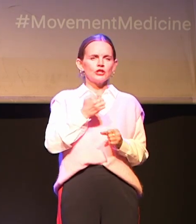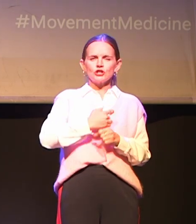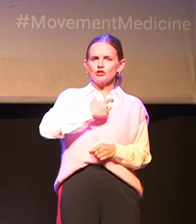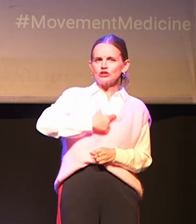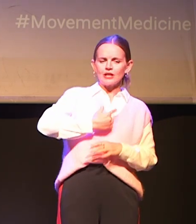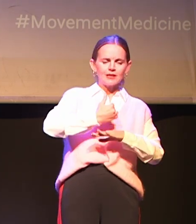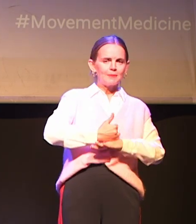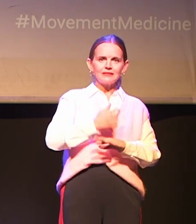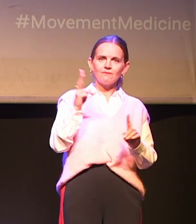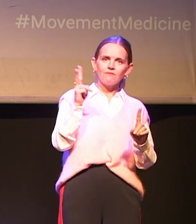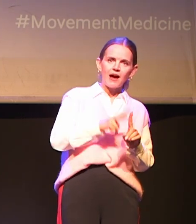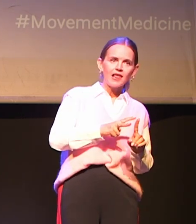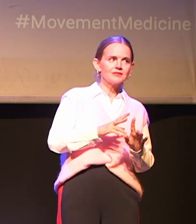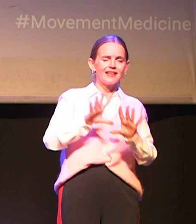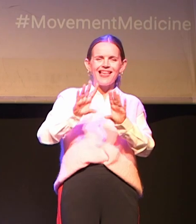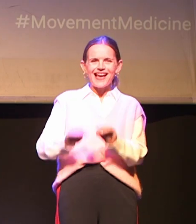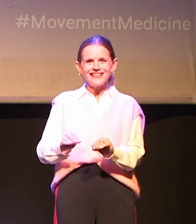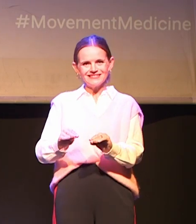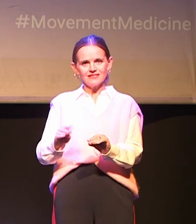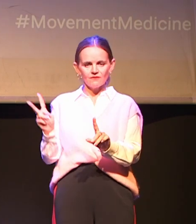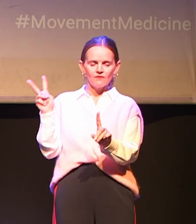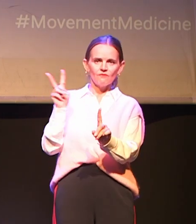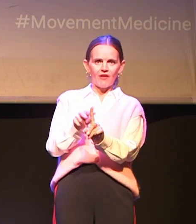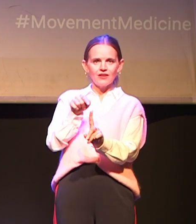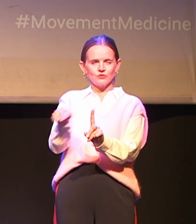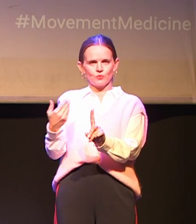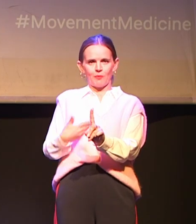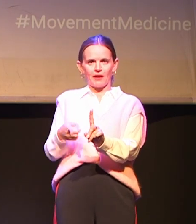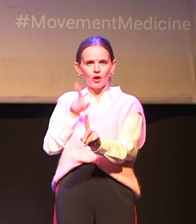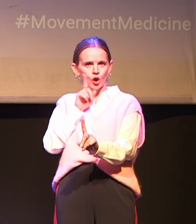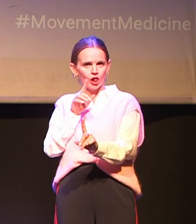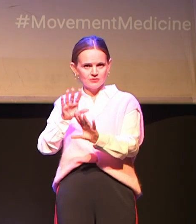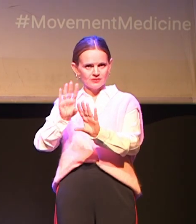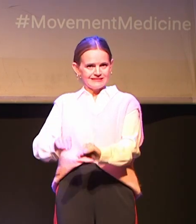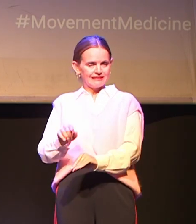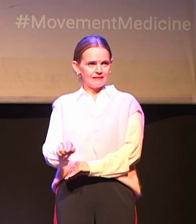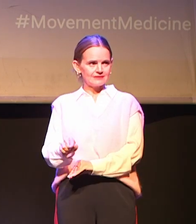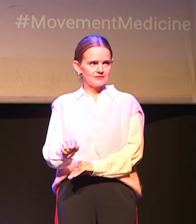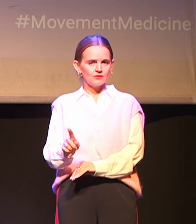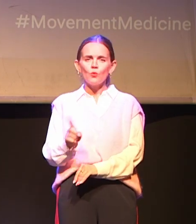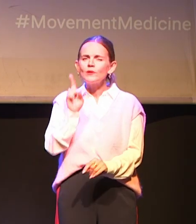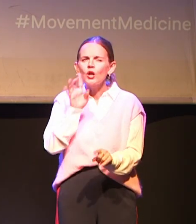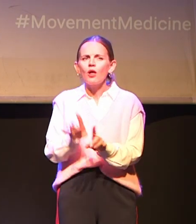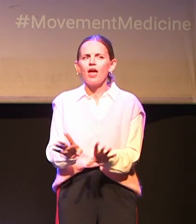work, ending violence against women and girls work, saying to people, what would it look like to end